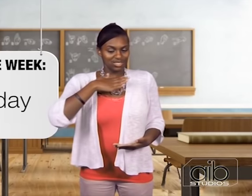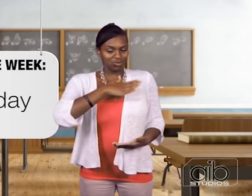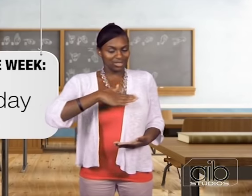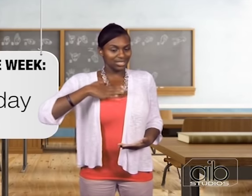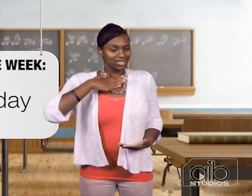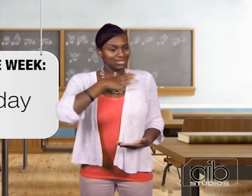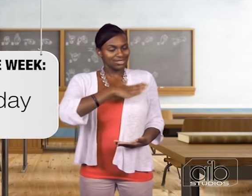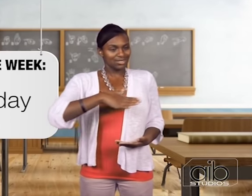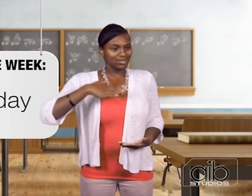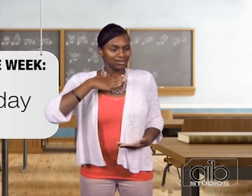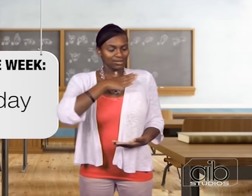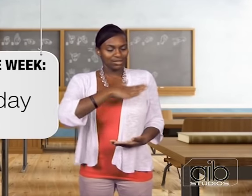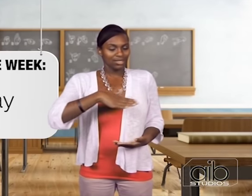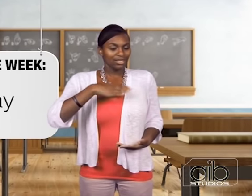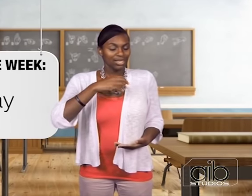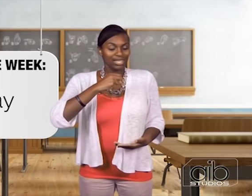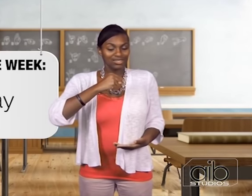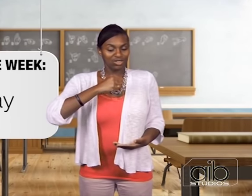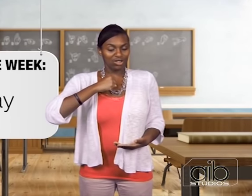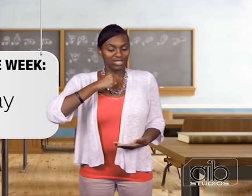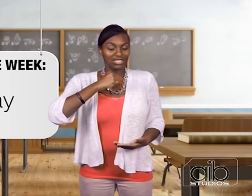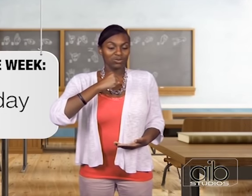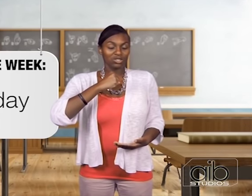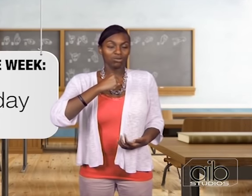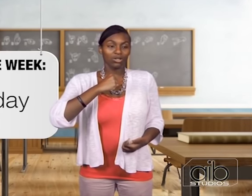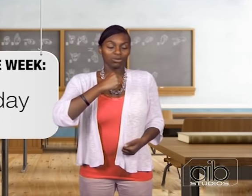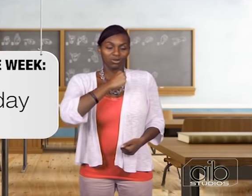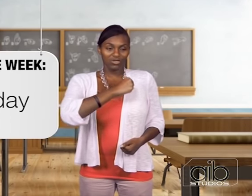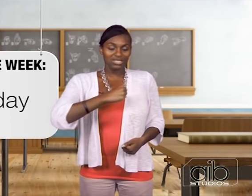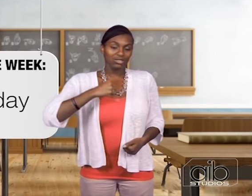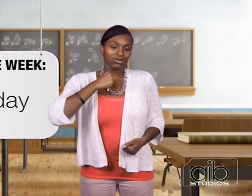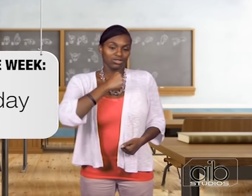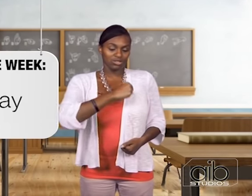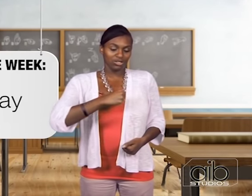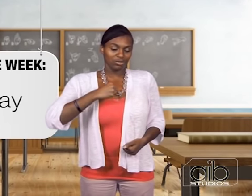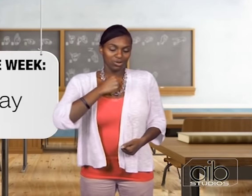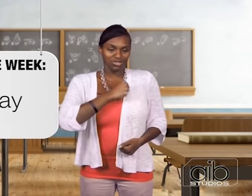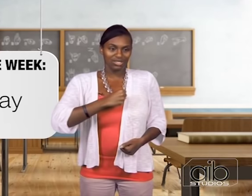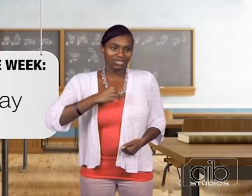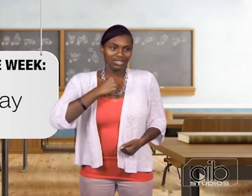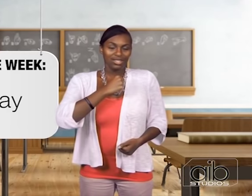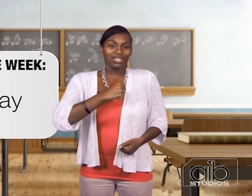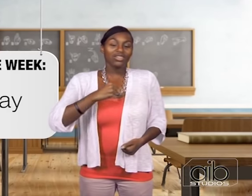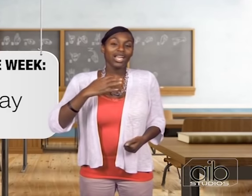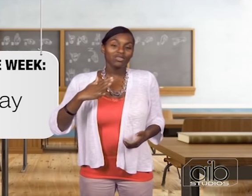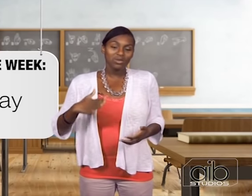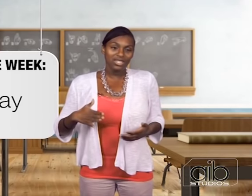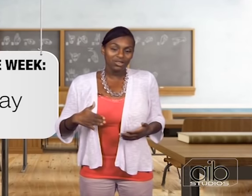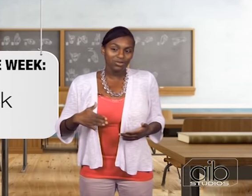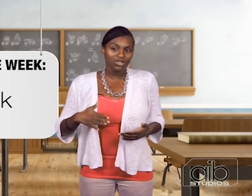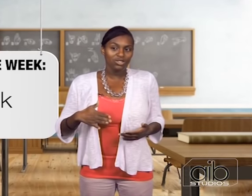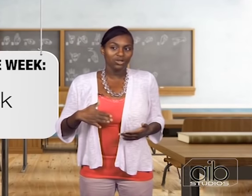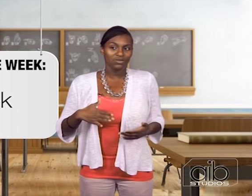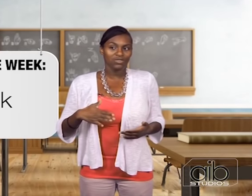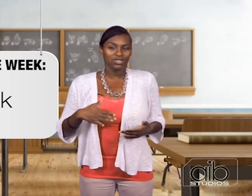please. And sorry is when you balled up your fist and go in a circular motion. Now you have to be careful that you don't